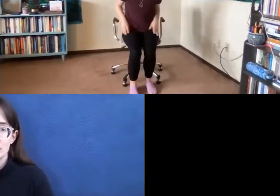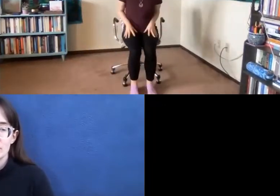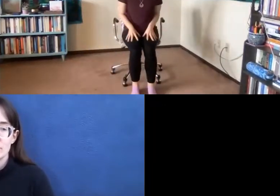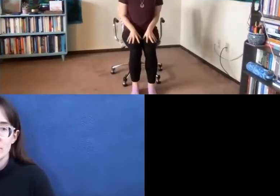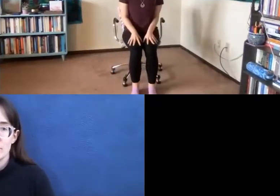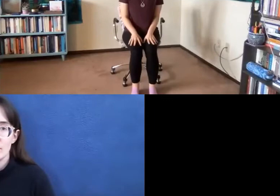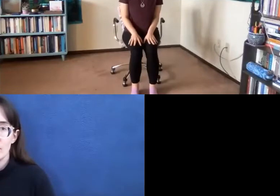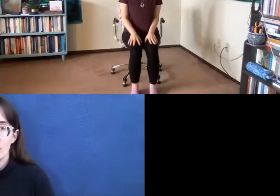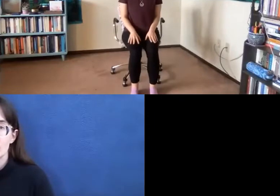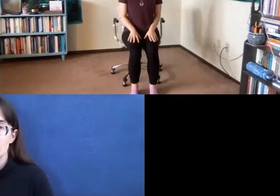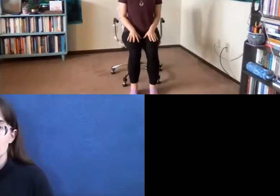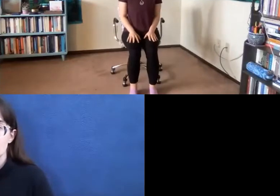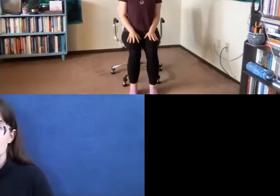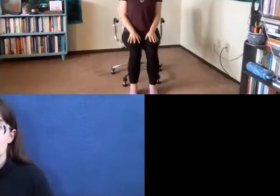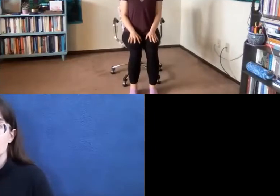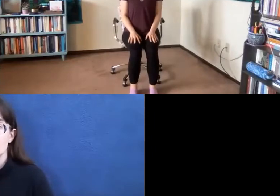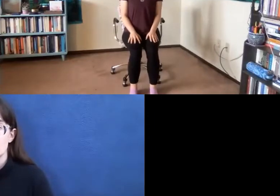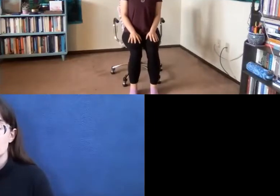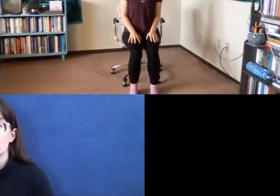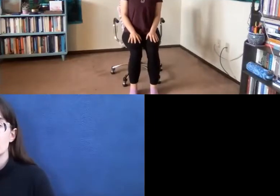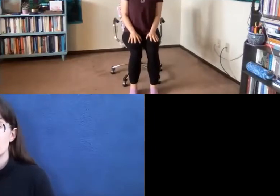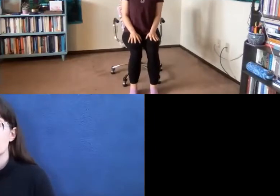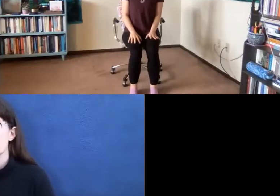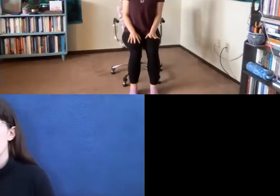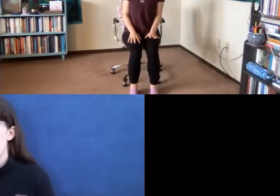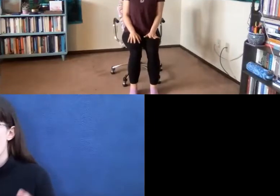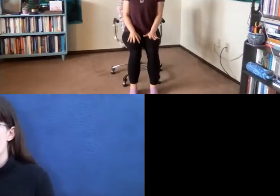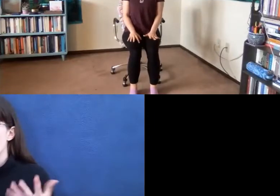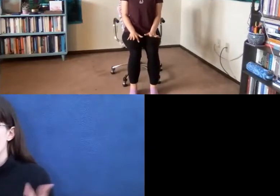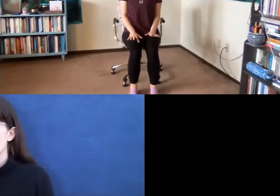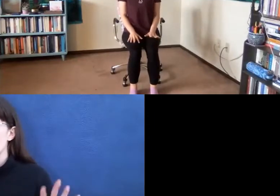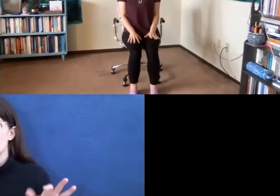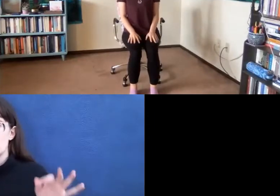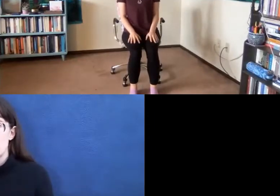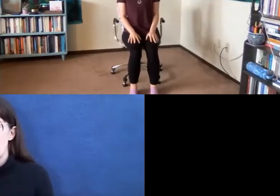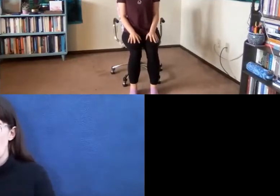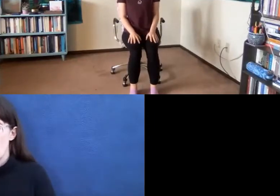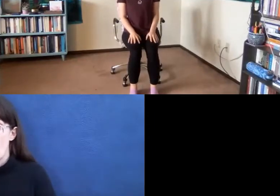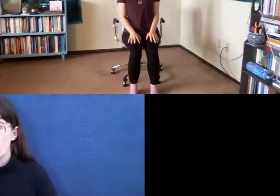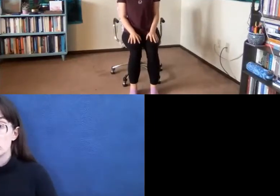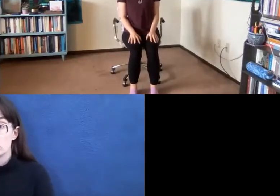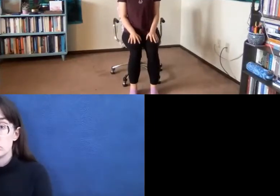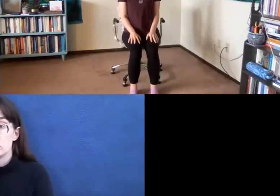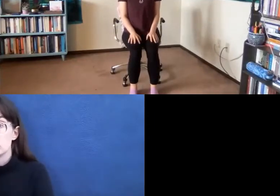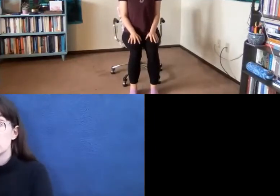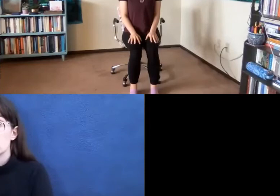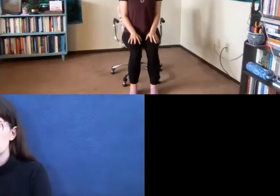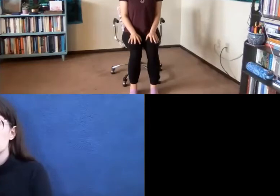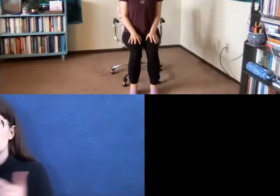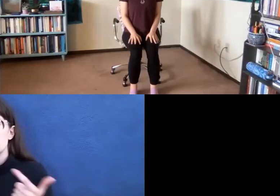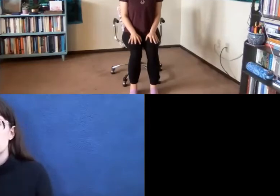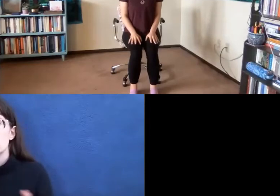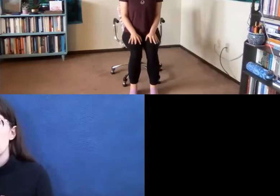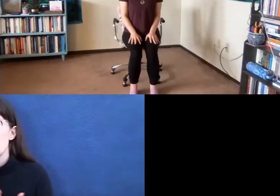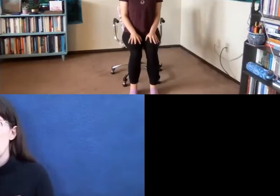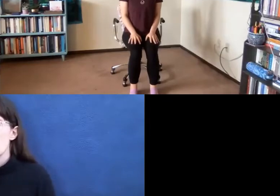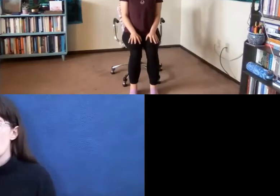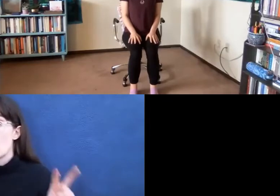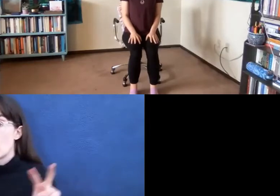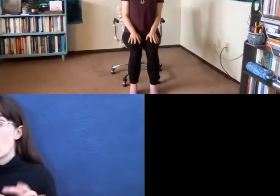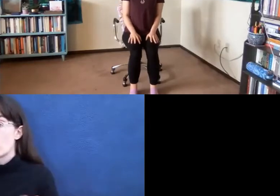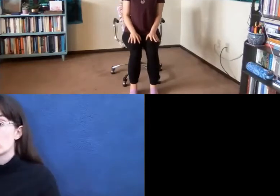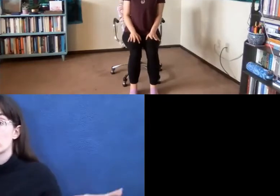After you've chosen where you want to start, you might take a moment to look around your space. And maybe you're looking around